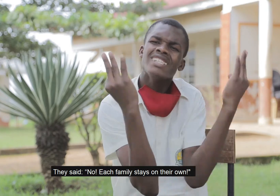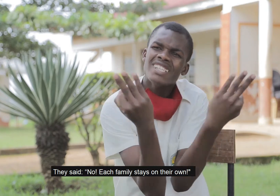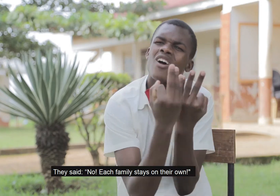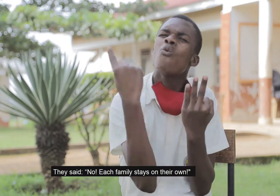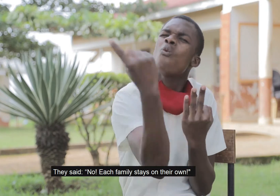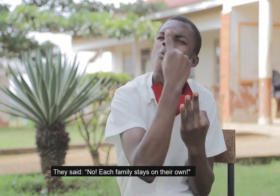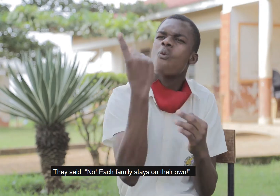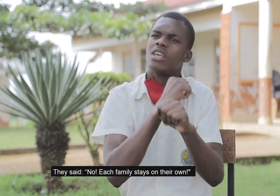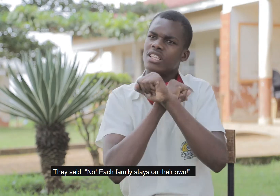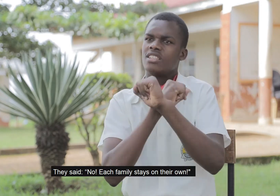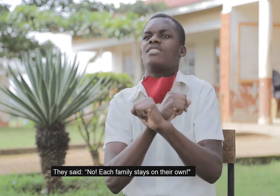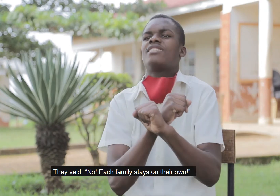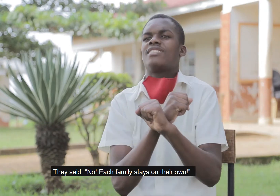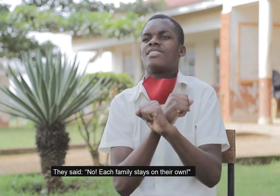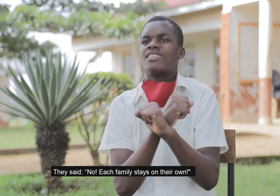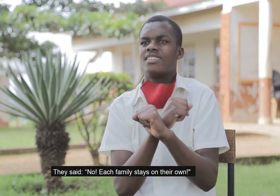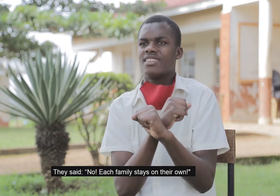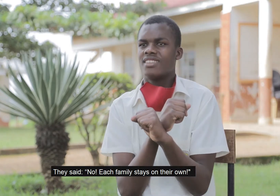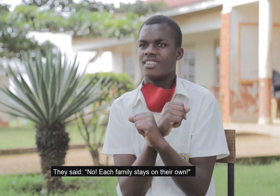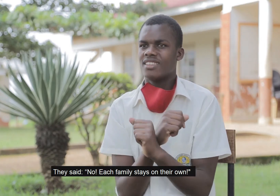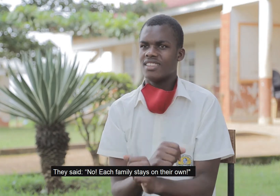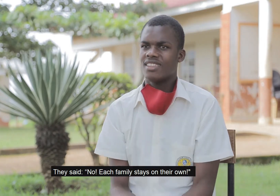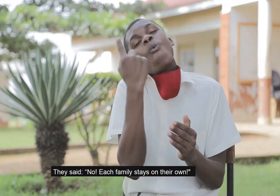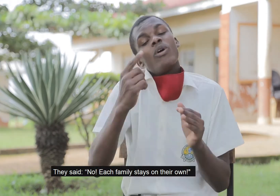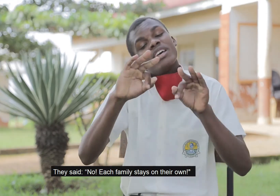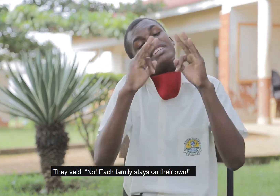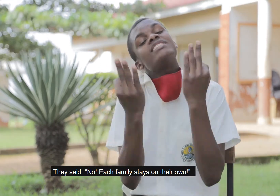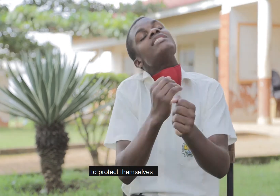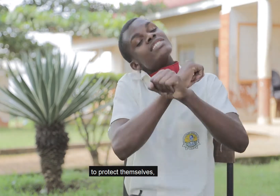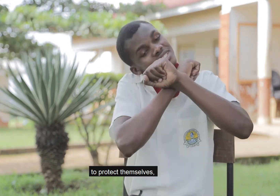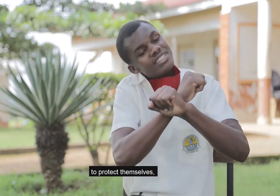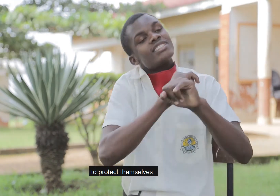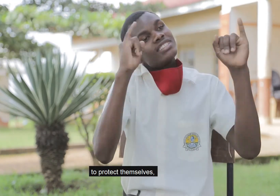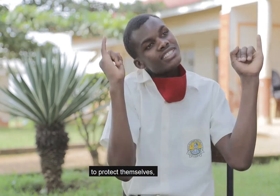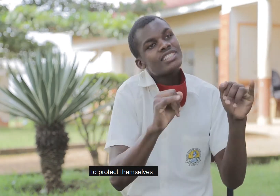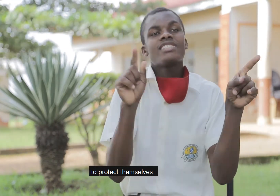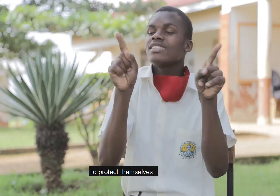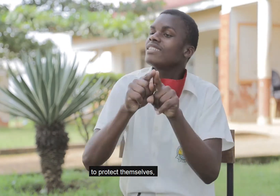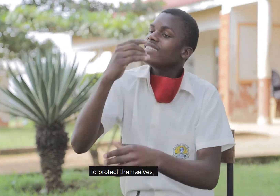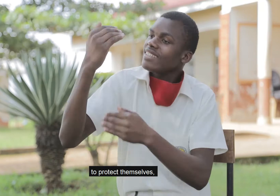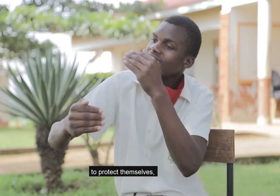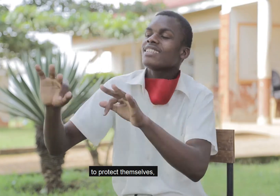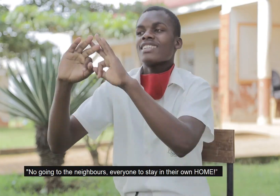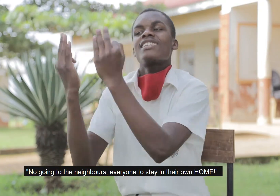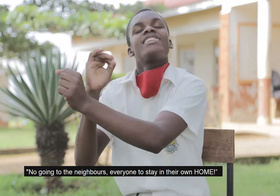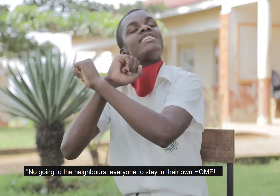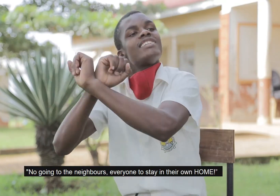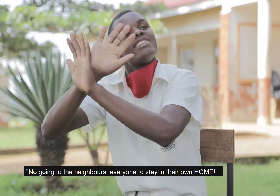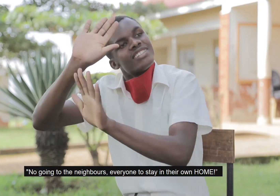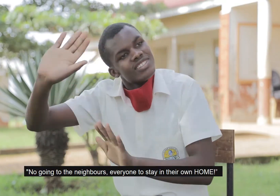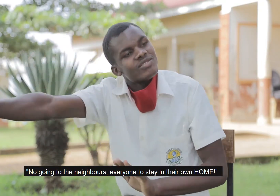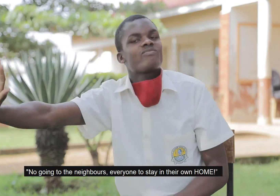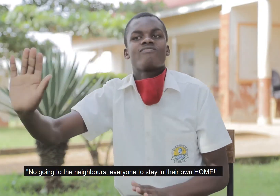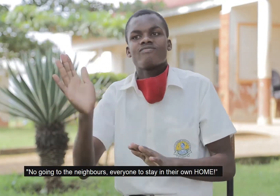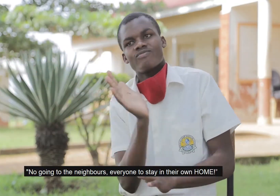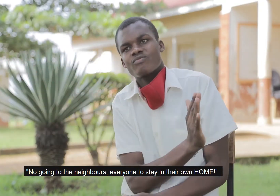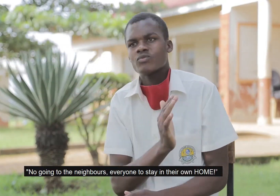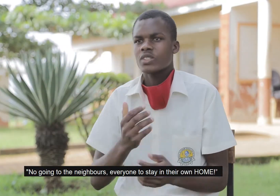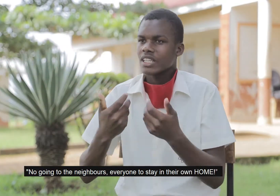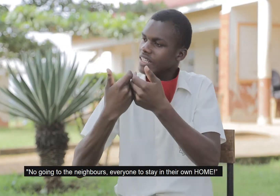no, each family stays on their own to protect themselves. No going to the neighbors. Everyone